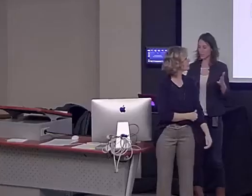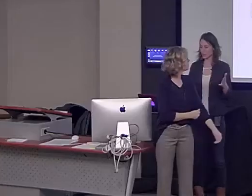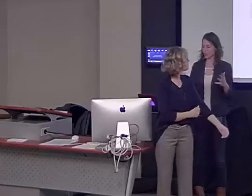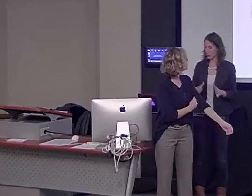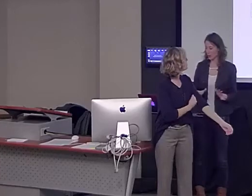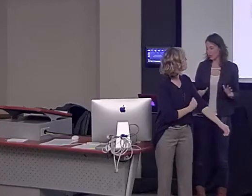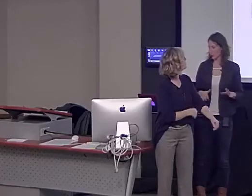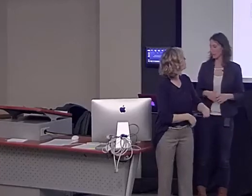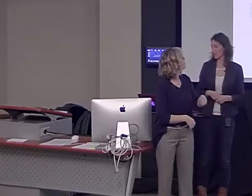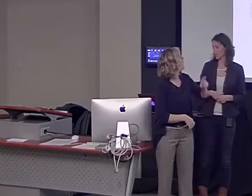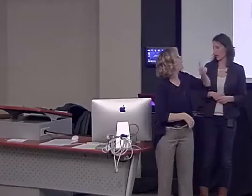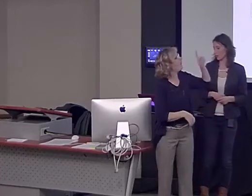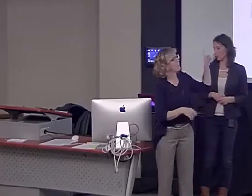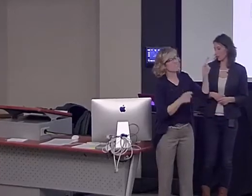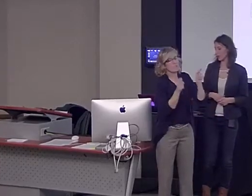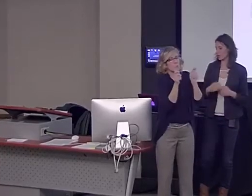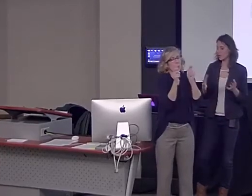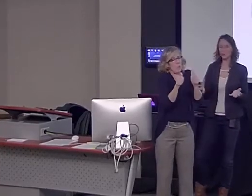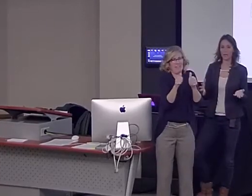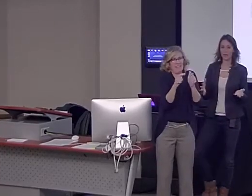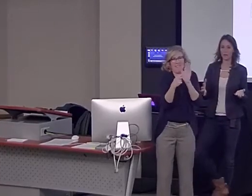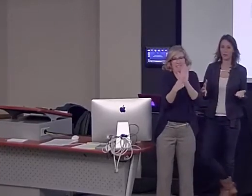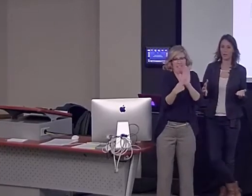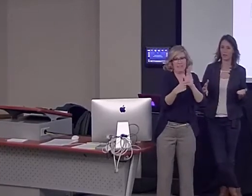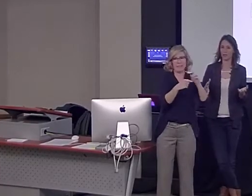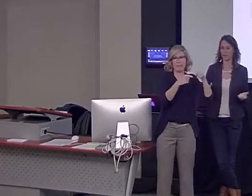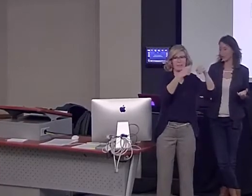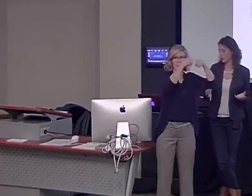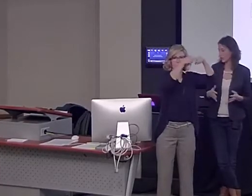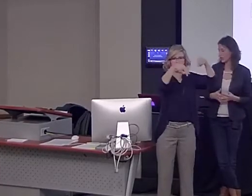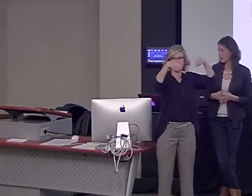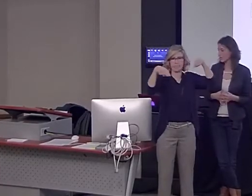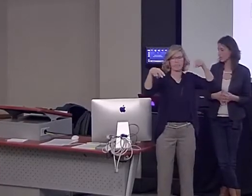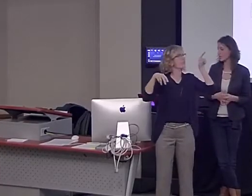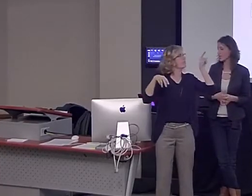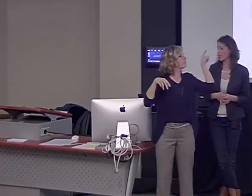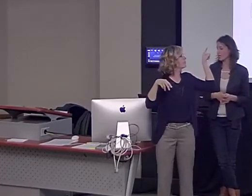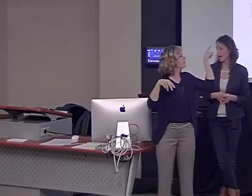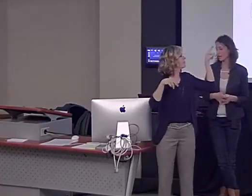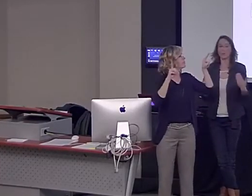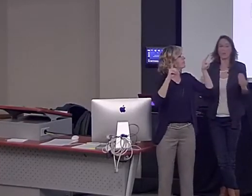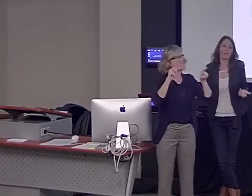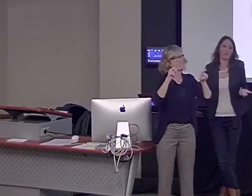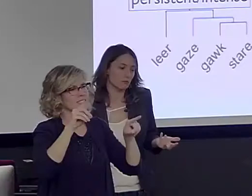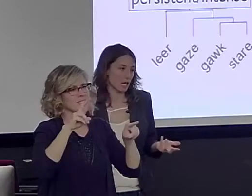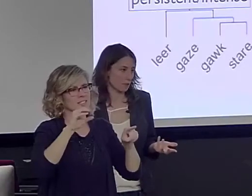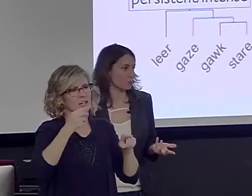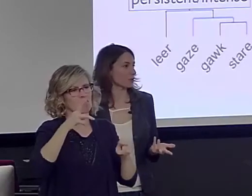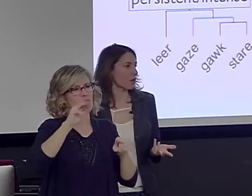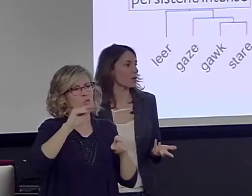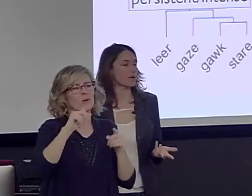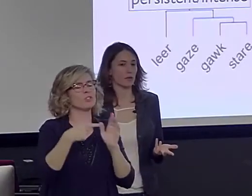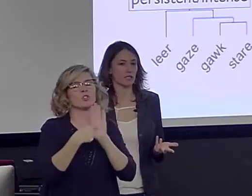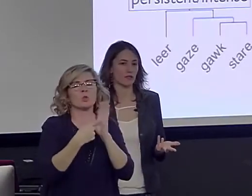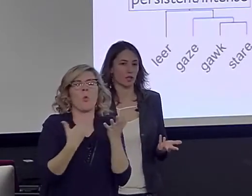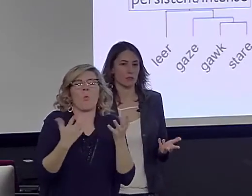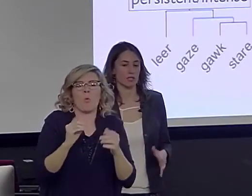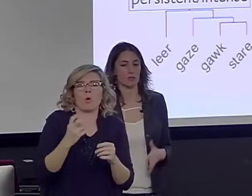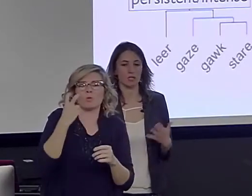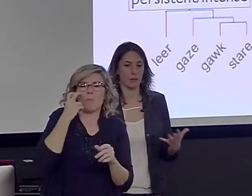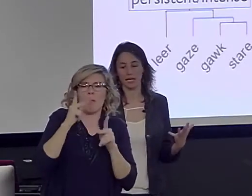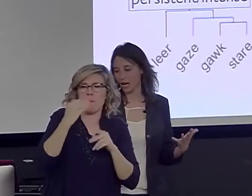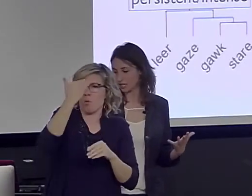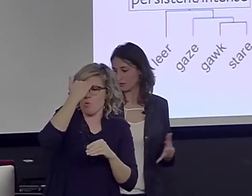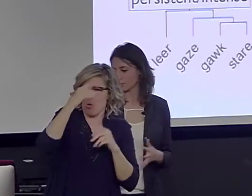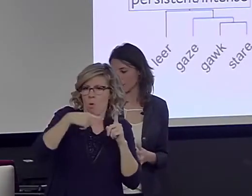This is just a quick glimpse using a dendrogram clustering analysis to ask what do blind people know about these verbs.